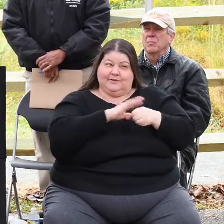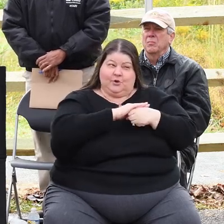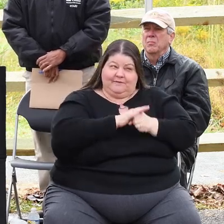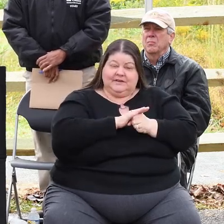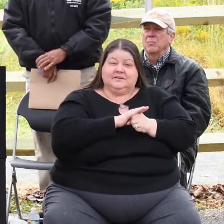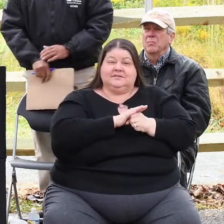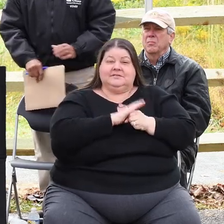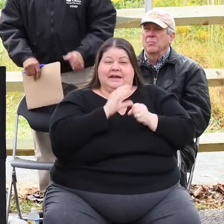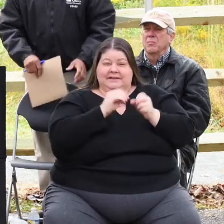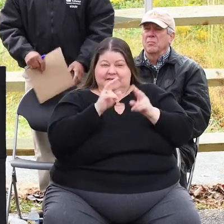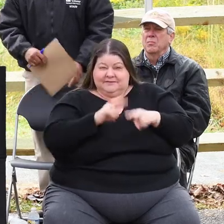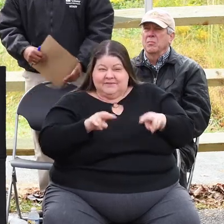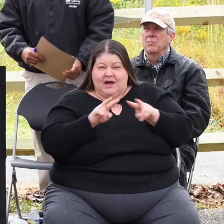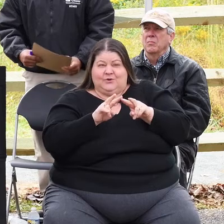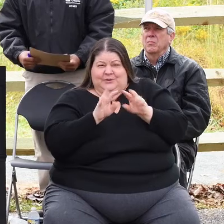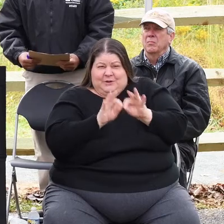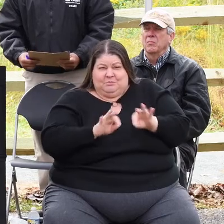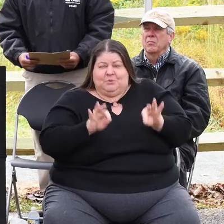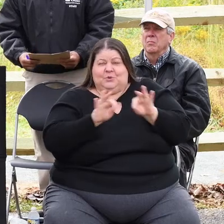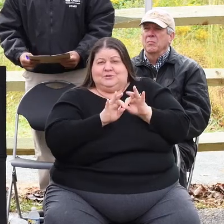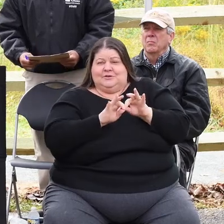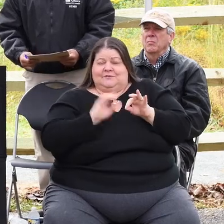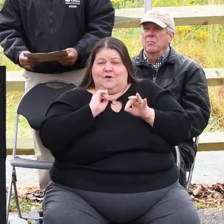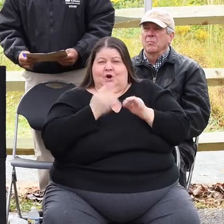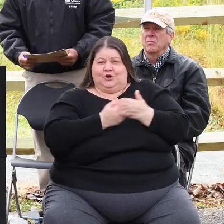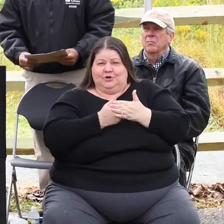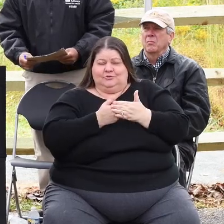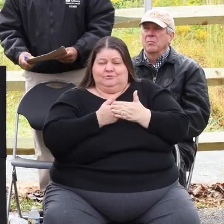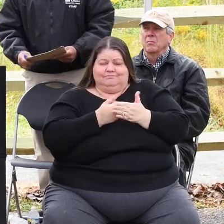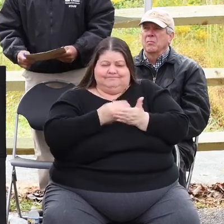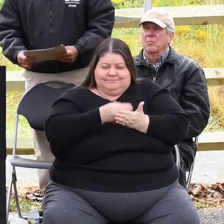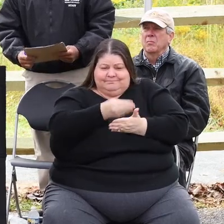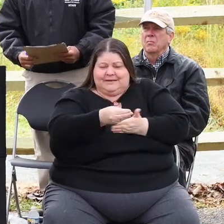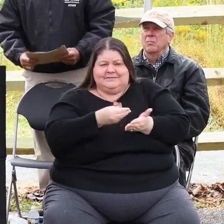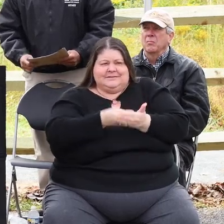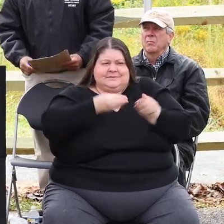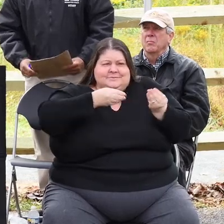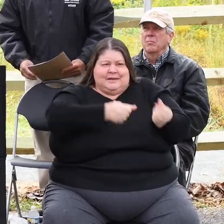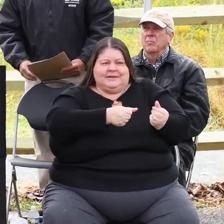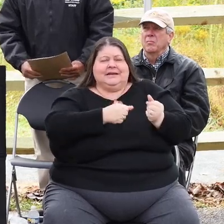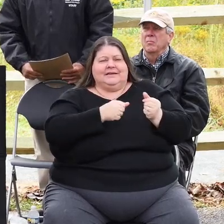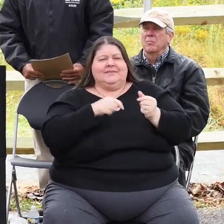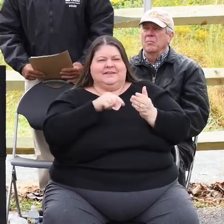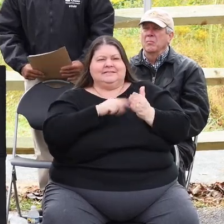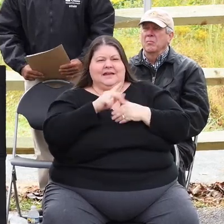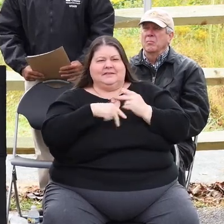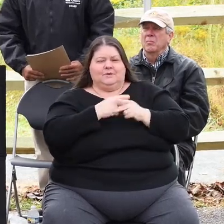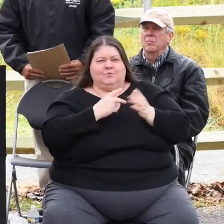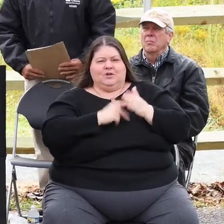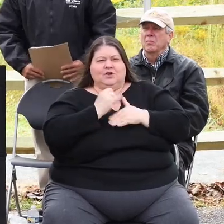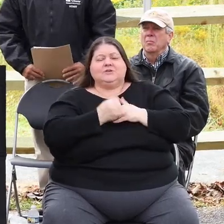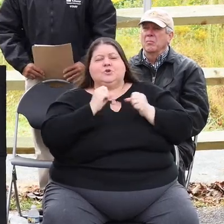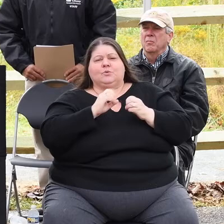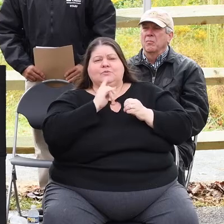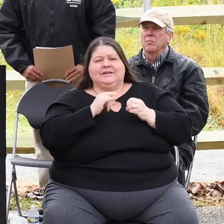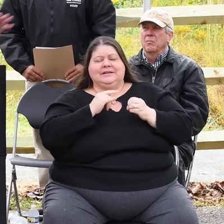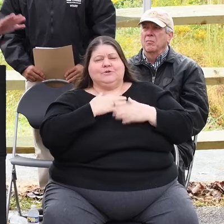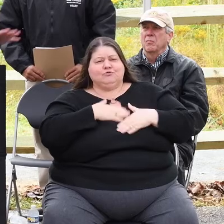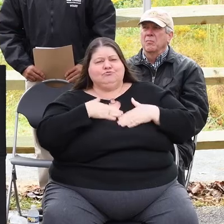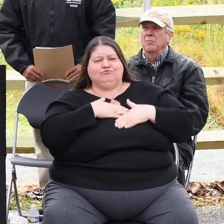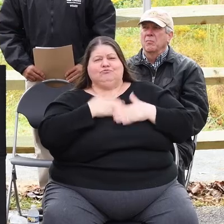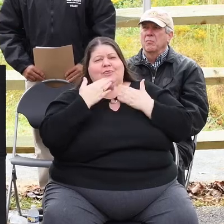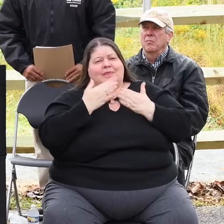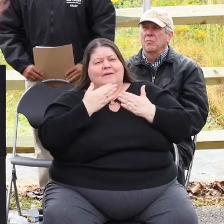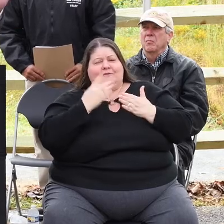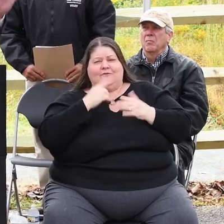importance and the renewed importance of our spending and our investments in these kinds of projects. Very grateful for everyone involved, all